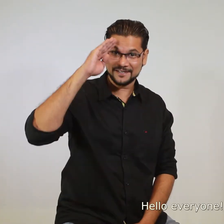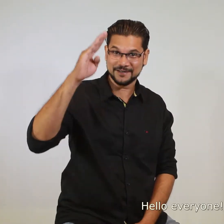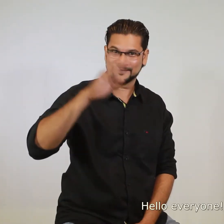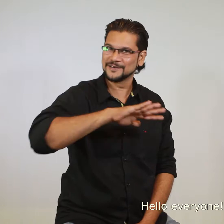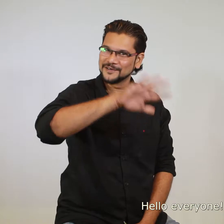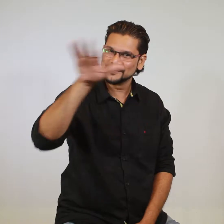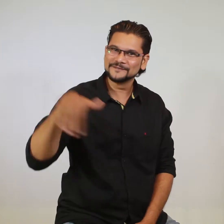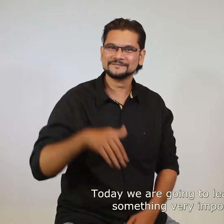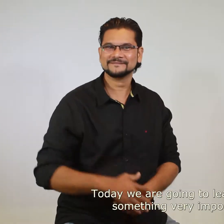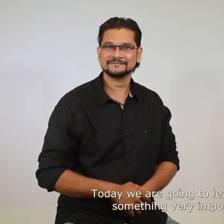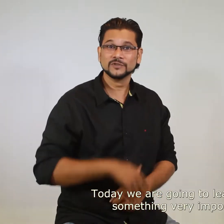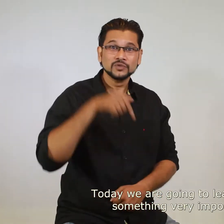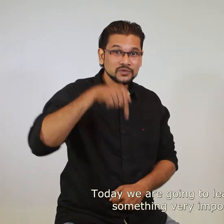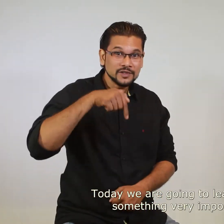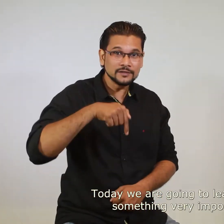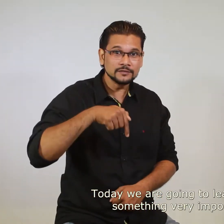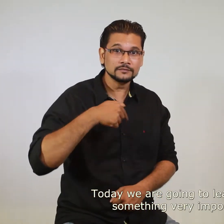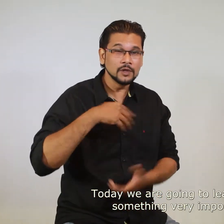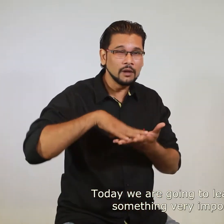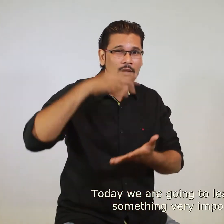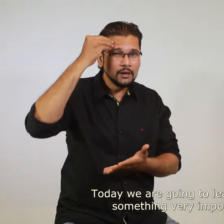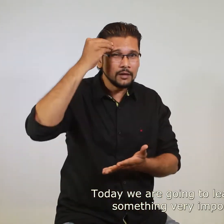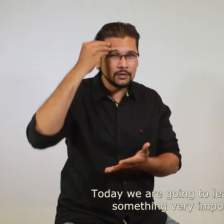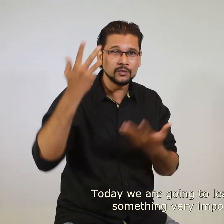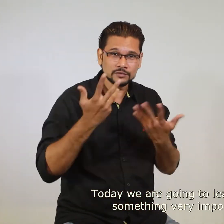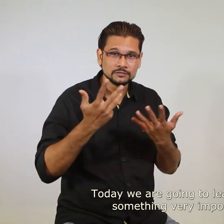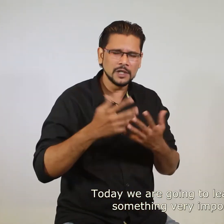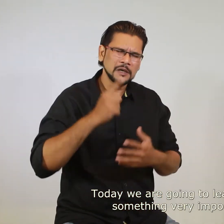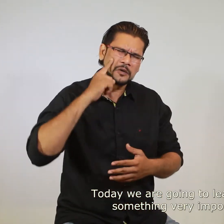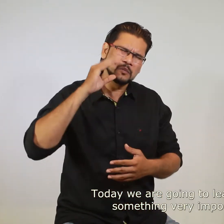Hello everyone. Today we are going to learn about something very important.